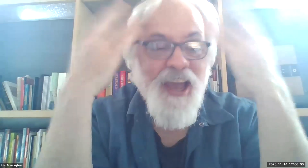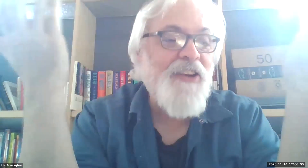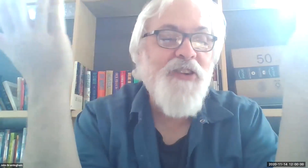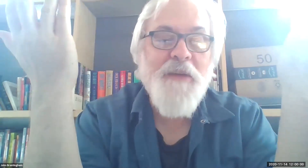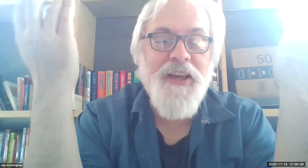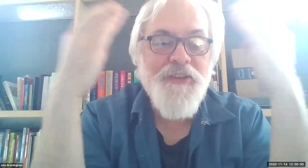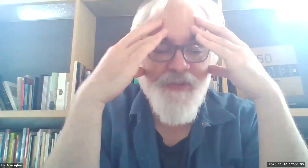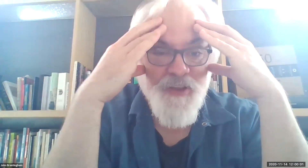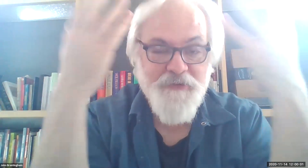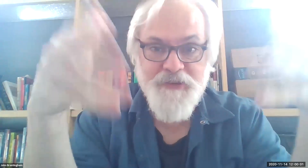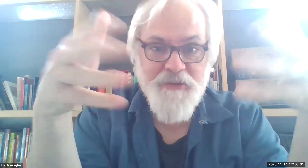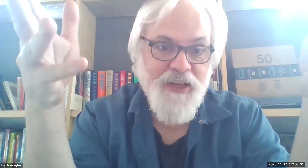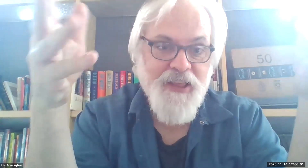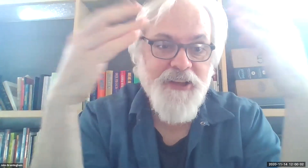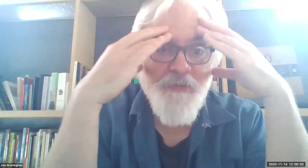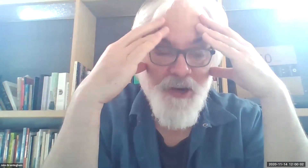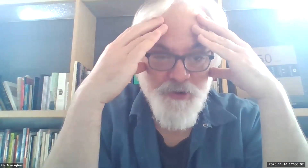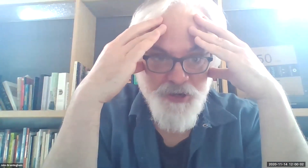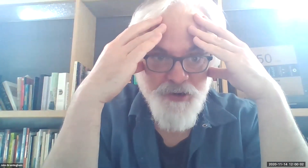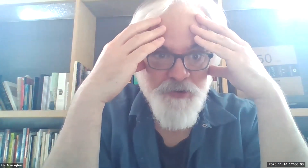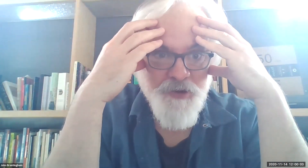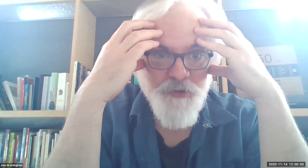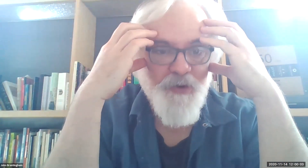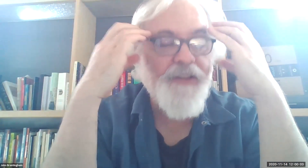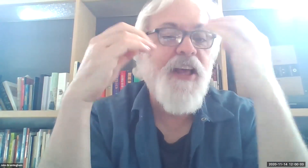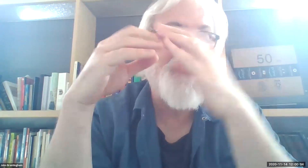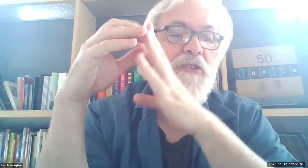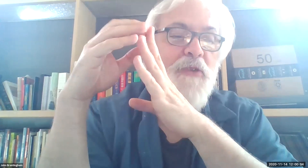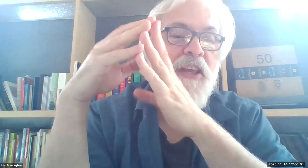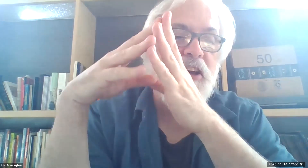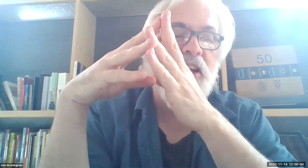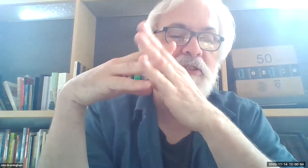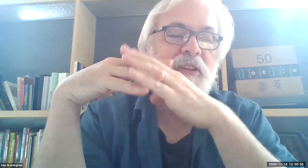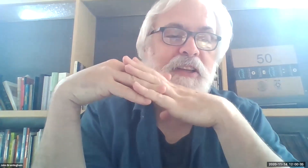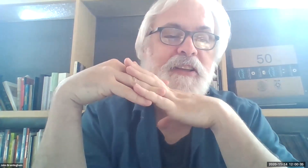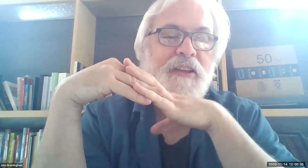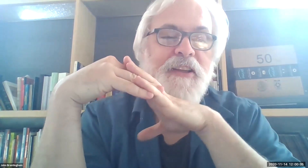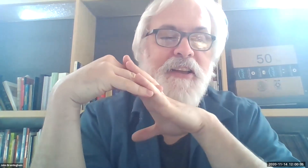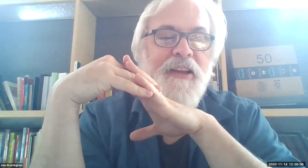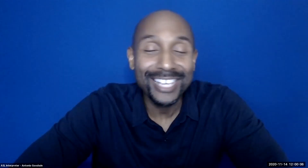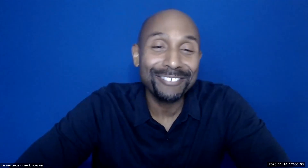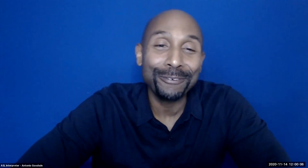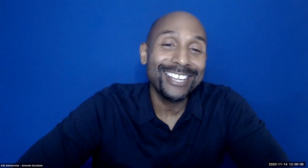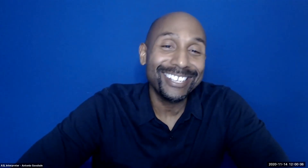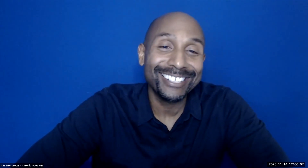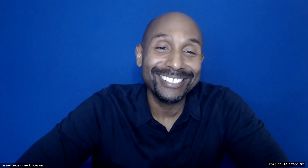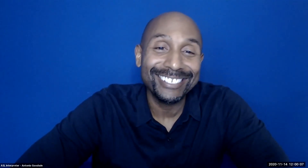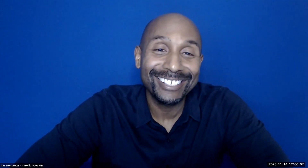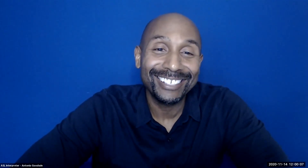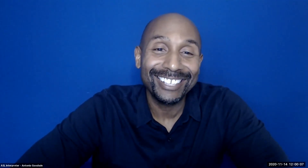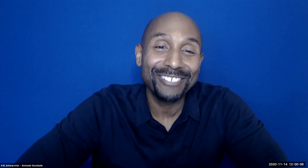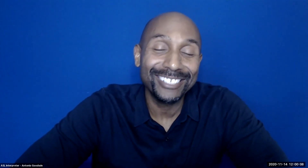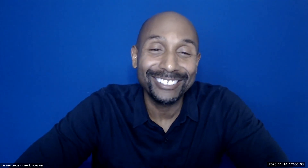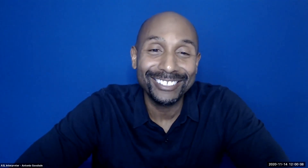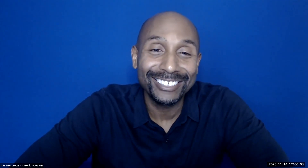well, I had to drop because of stuff like this, but it was Fred's class, and he's really good. He's really. Oh, that's great.